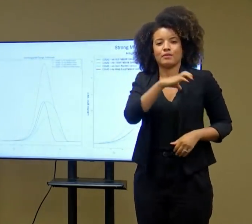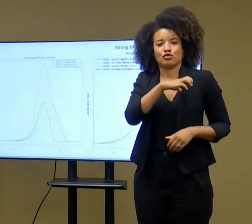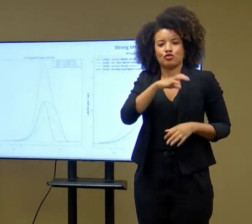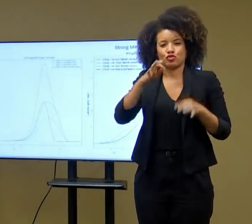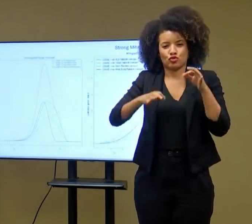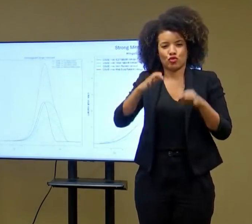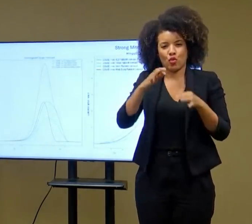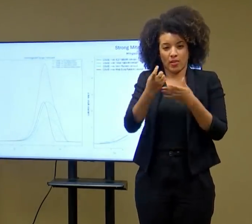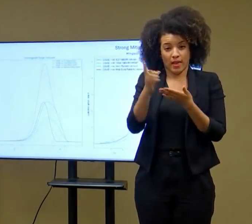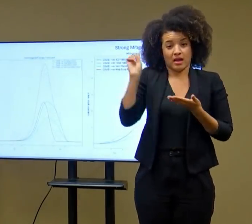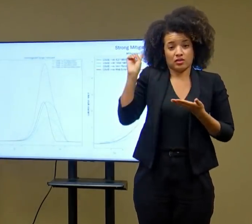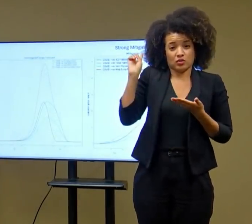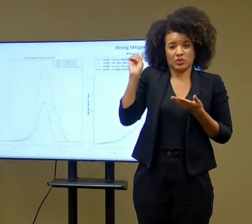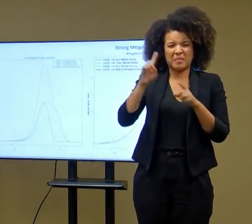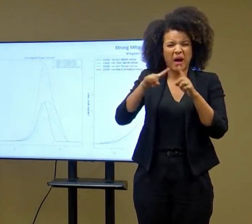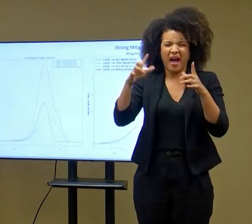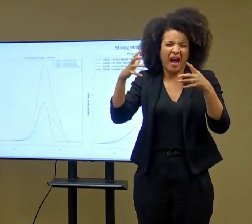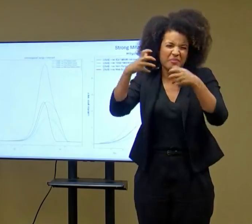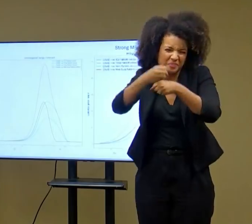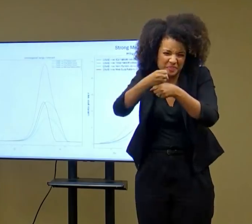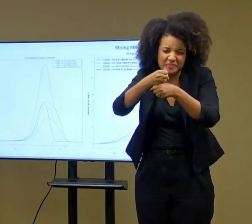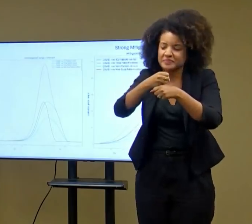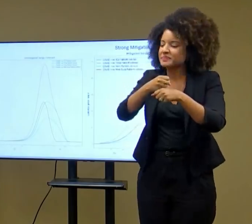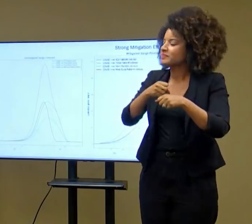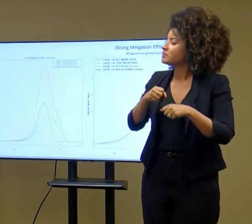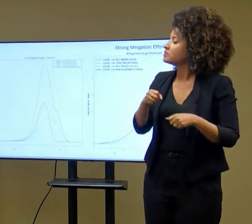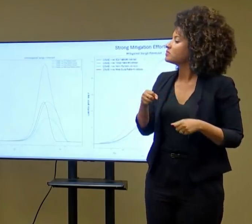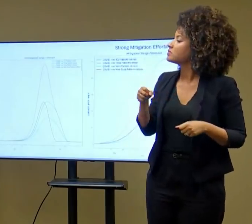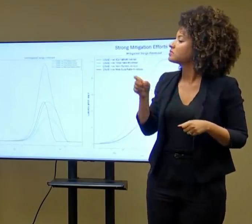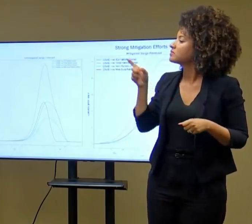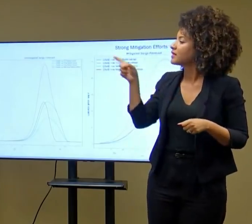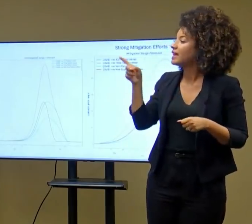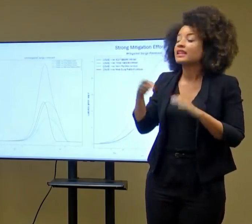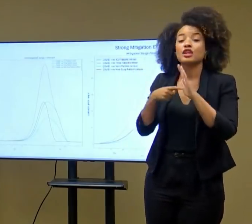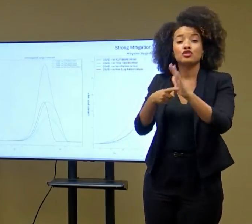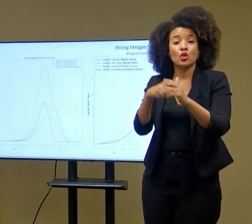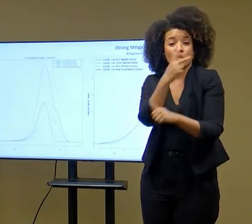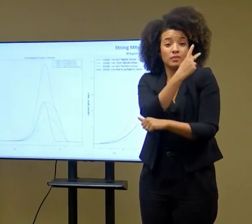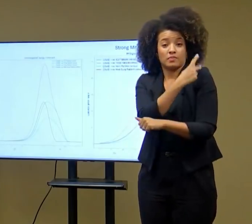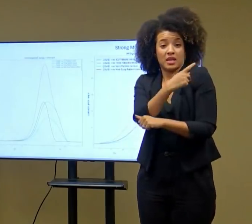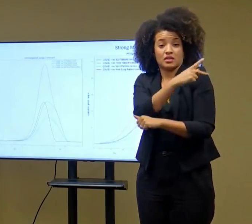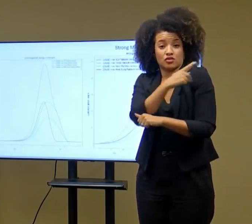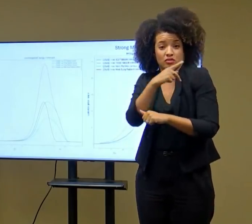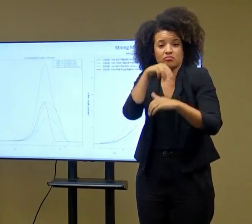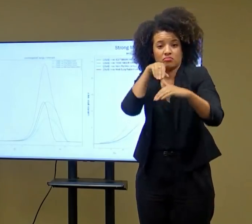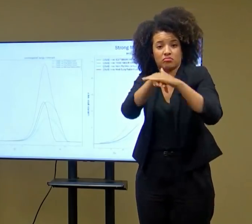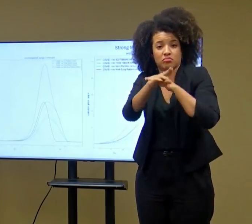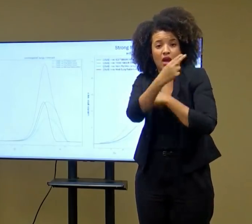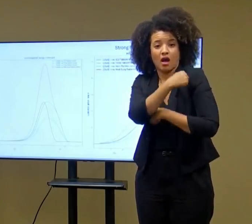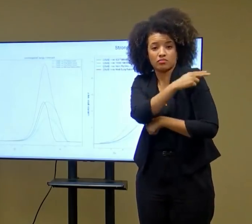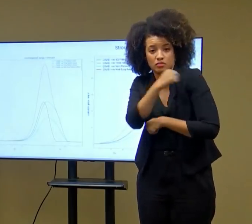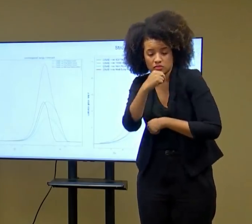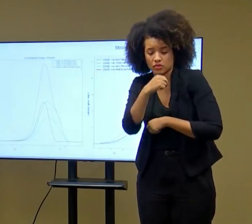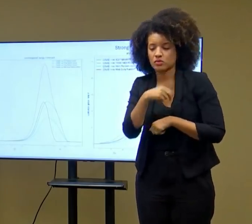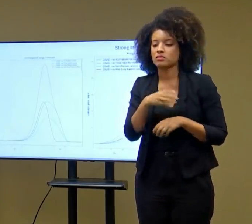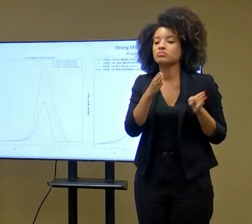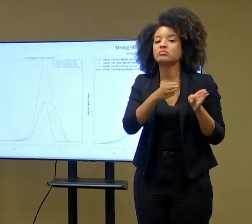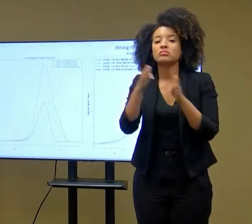summary, really what it shows, and this just shows patient admissions, it